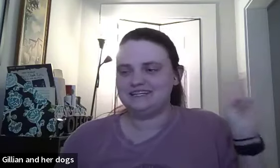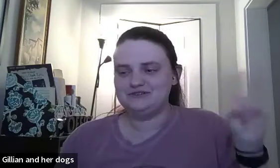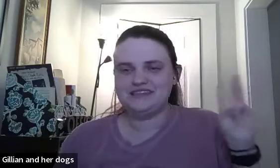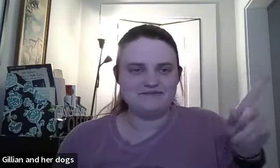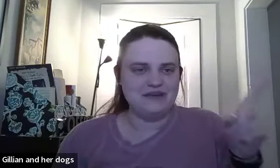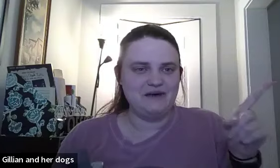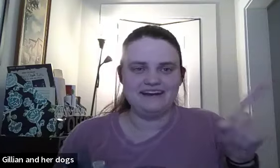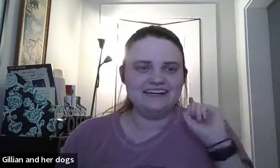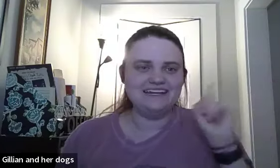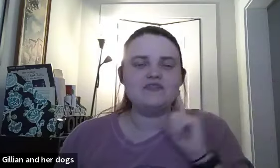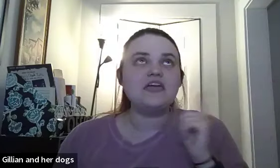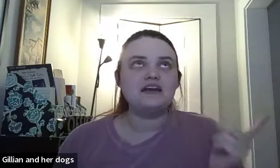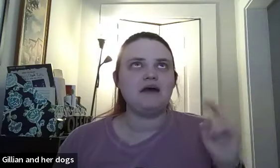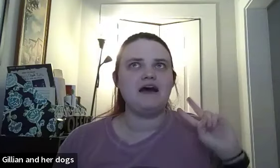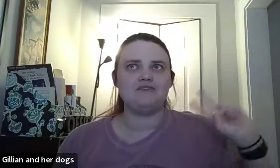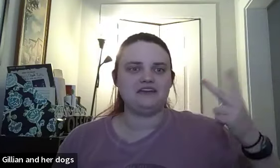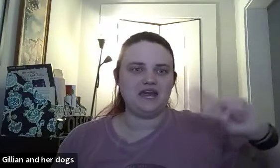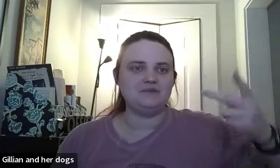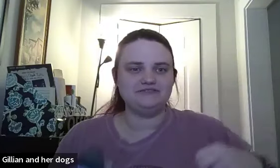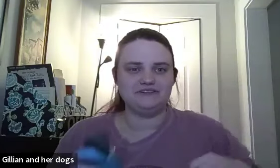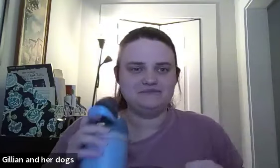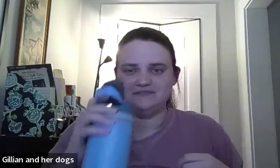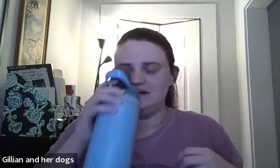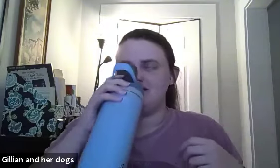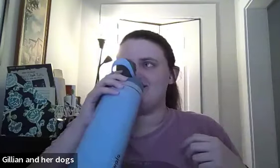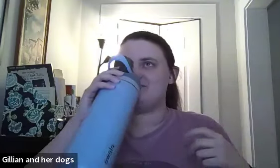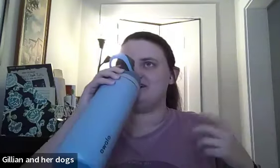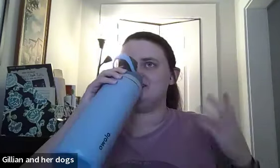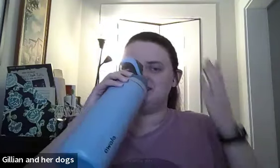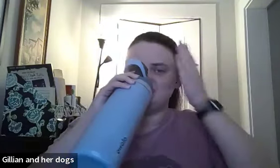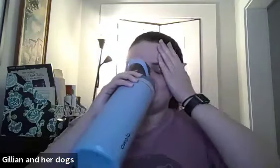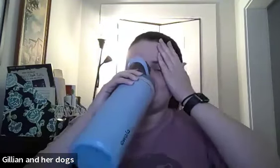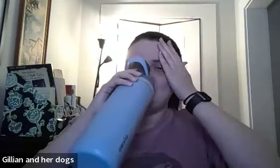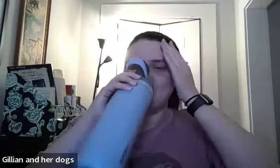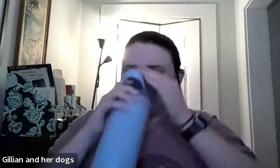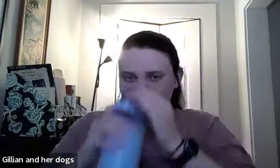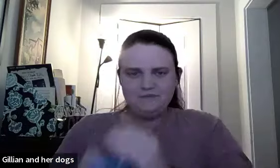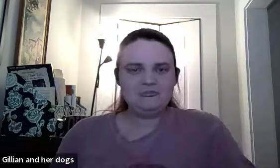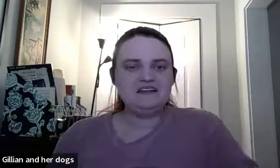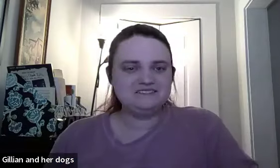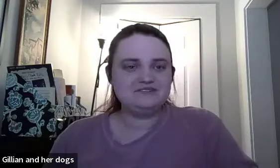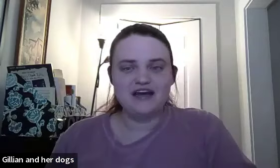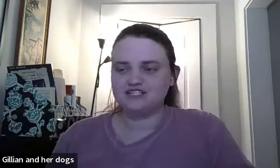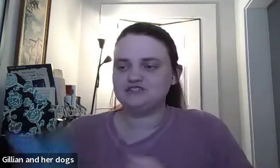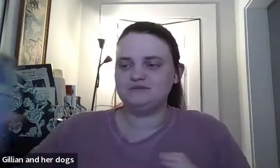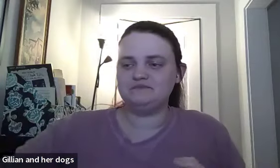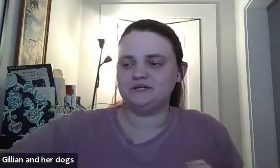need to use that from now on. I didn't even think about how the camera flips. Oh my goodness. So yeah, just